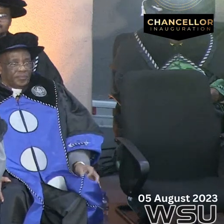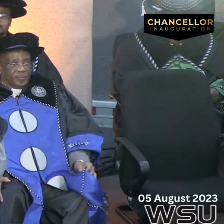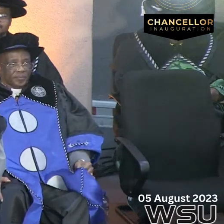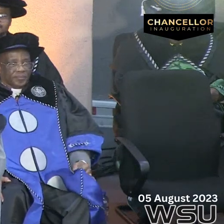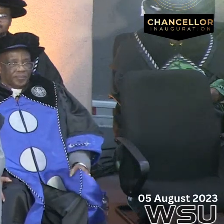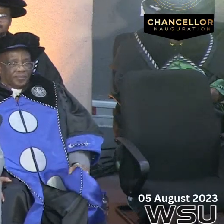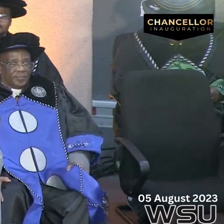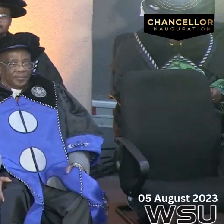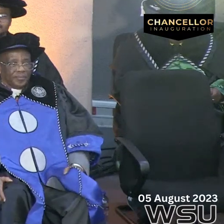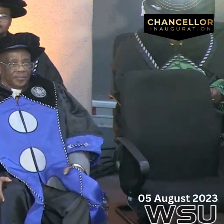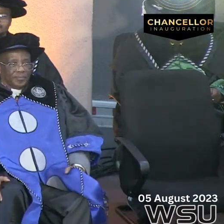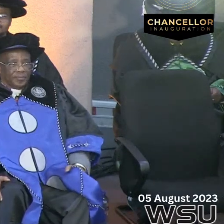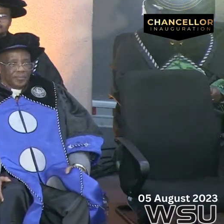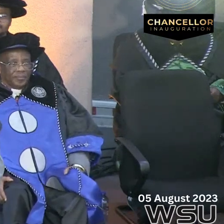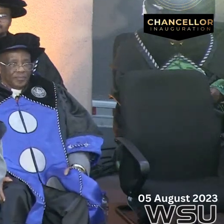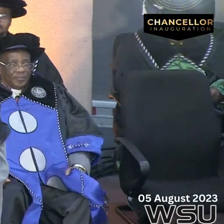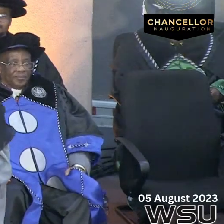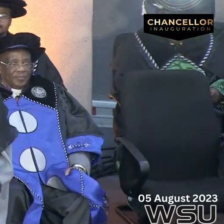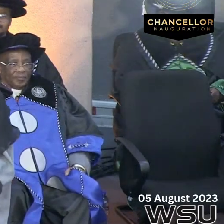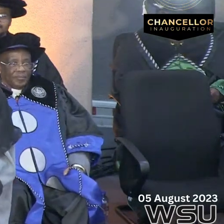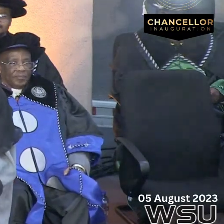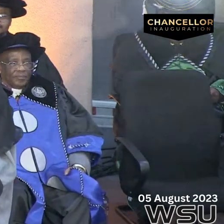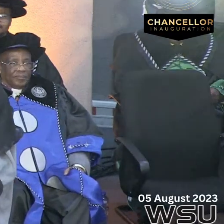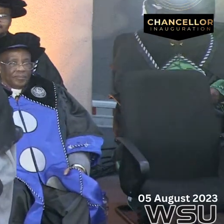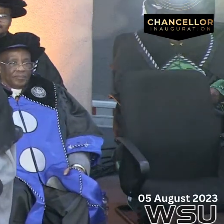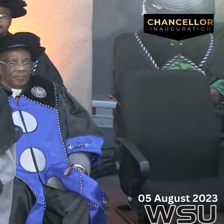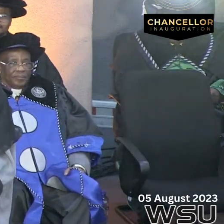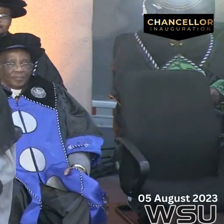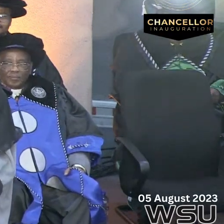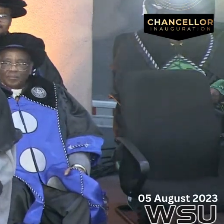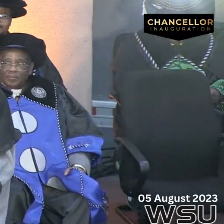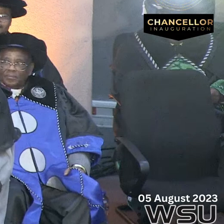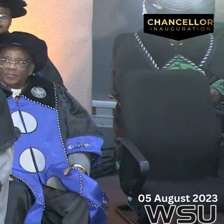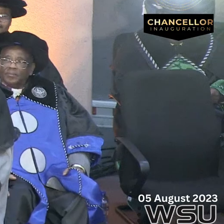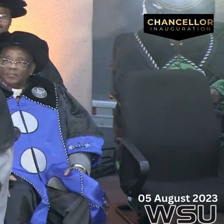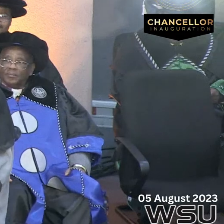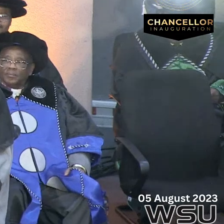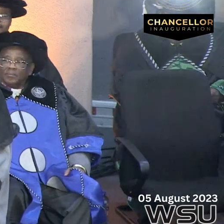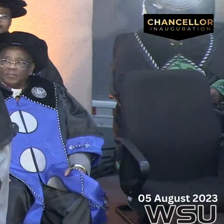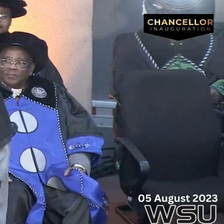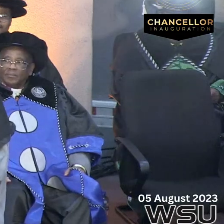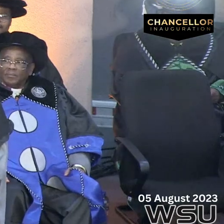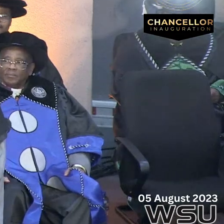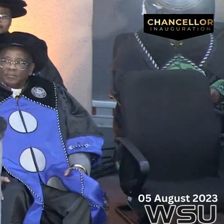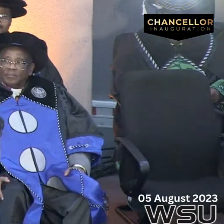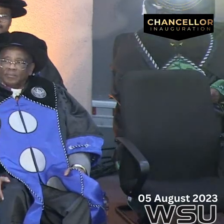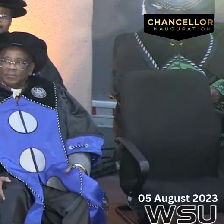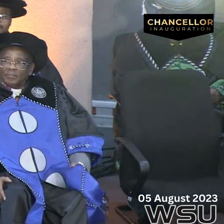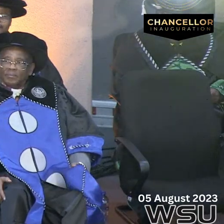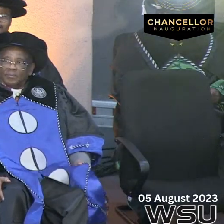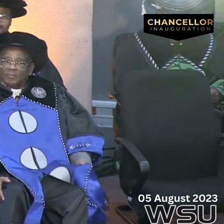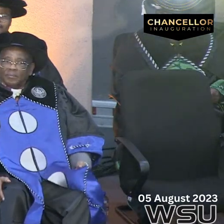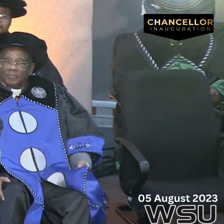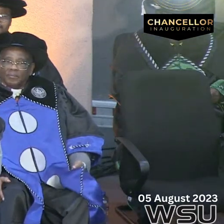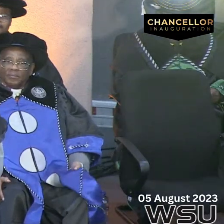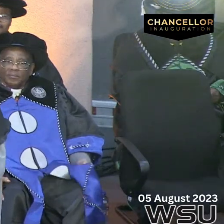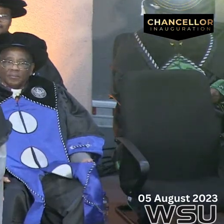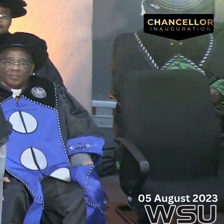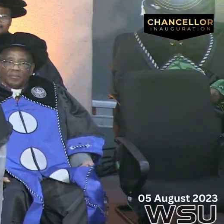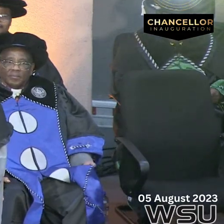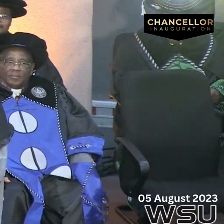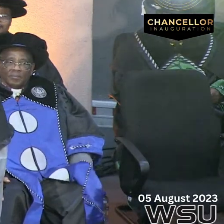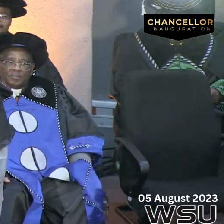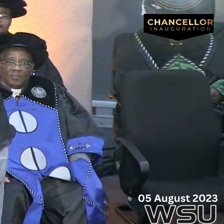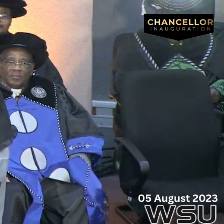kubani ke bethuna ozawuthetha ngalo? So that asithethi kuba sitala kuphela, notala okusinako, but